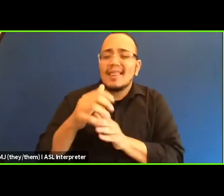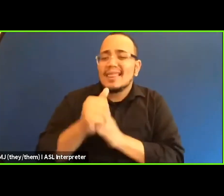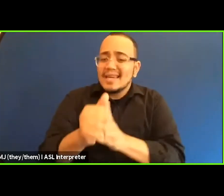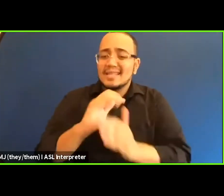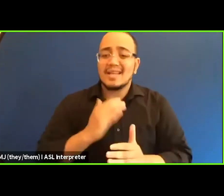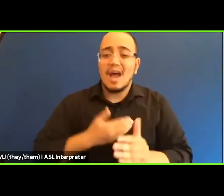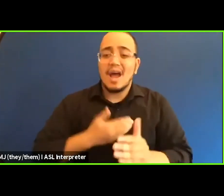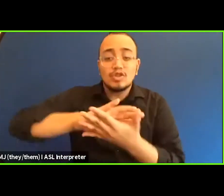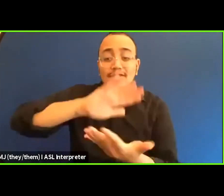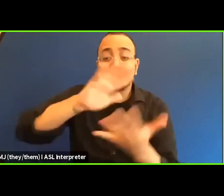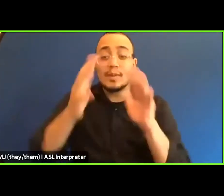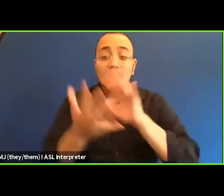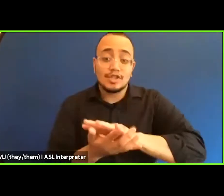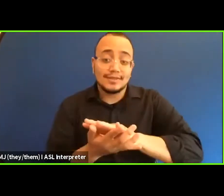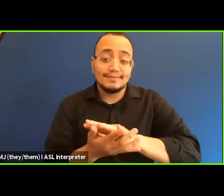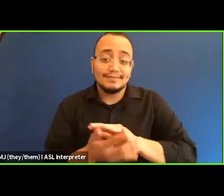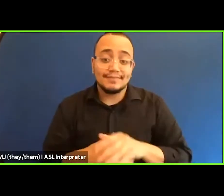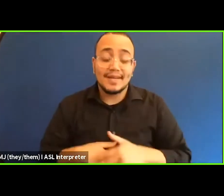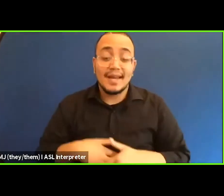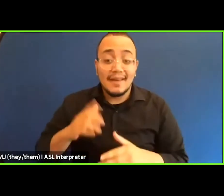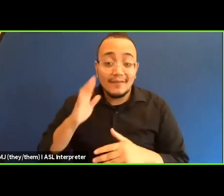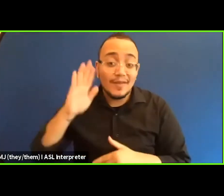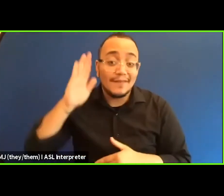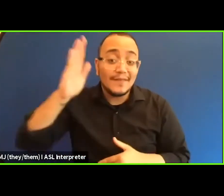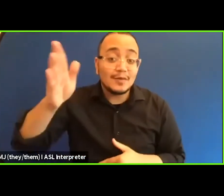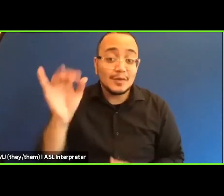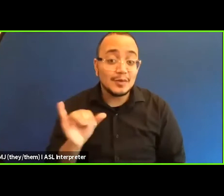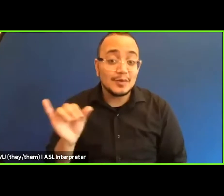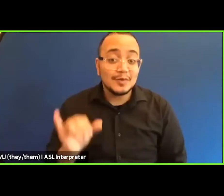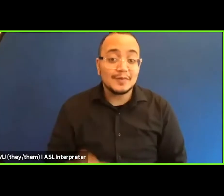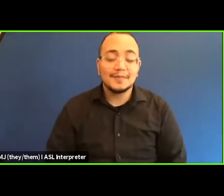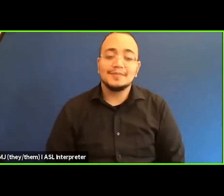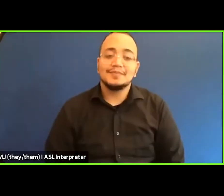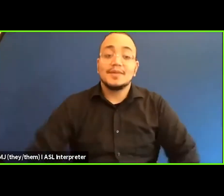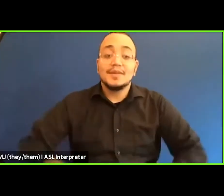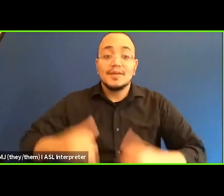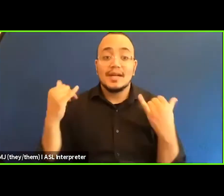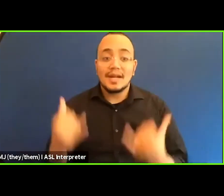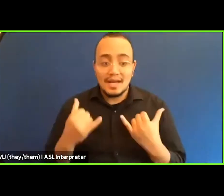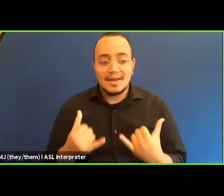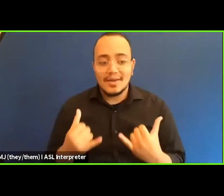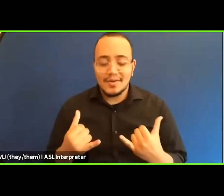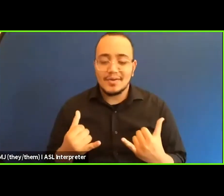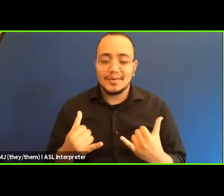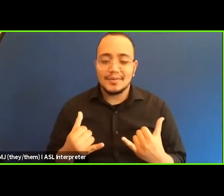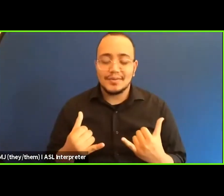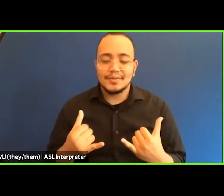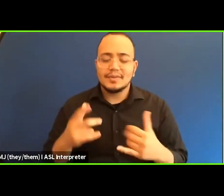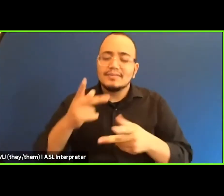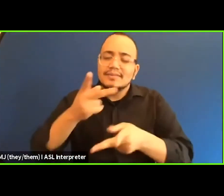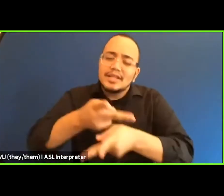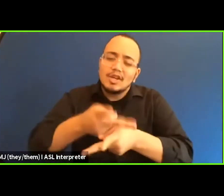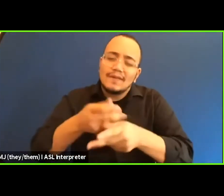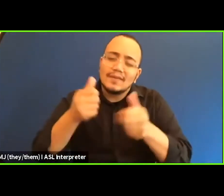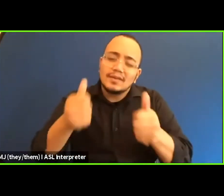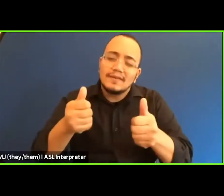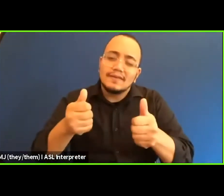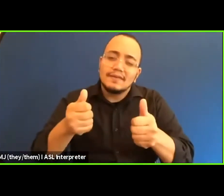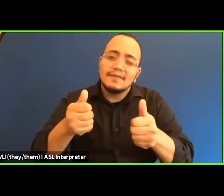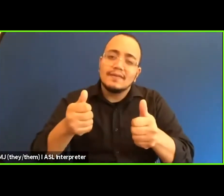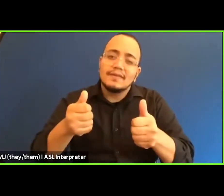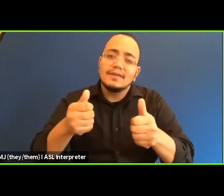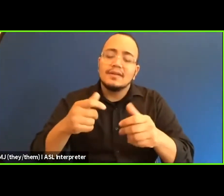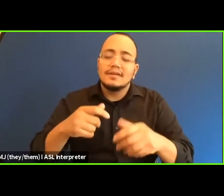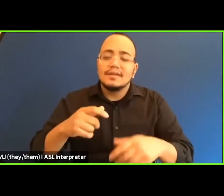and that is yet to come. So now in this moment, we want you to take care of yourselves. We want you to give